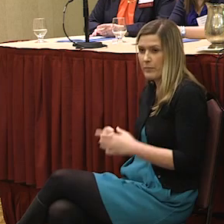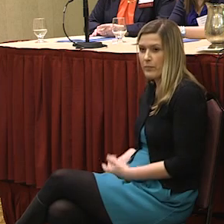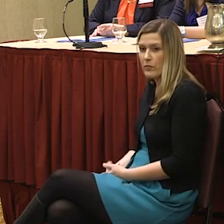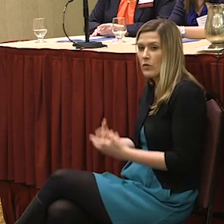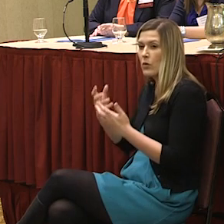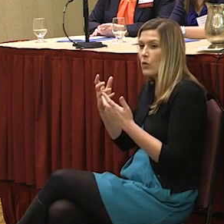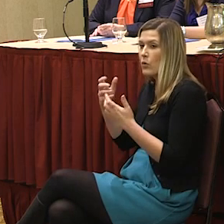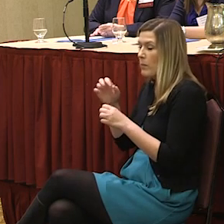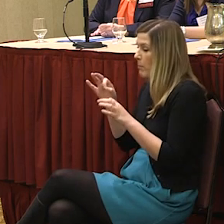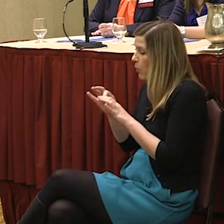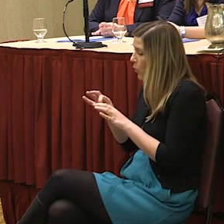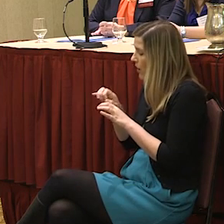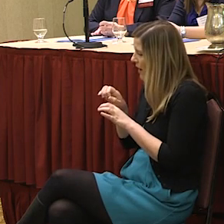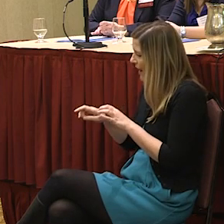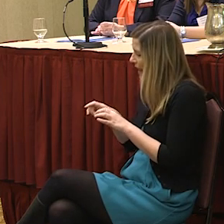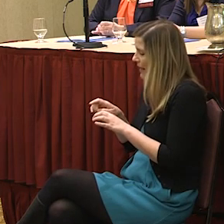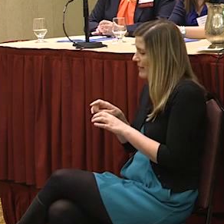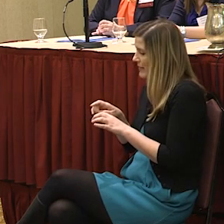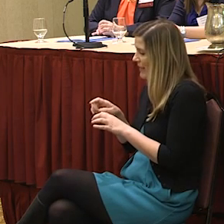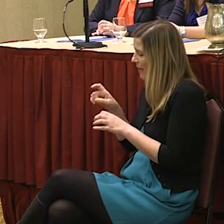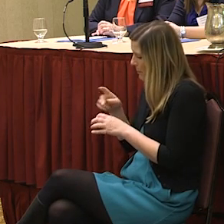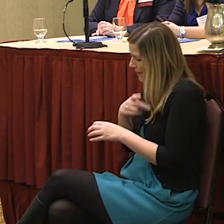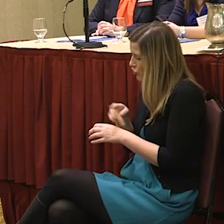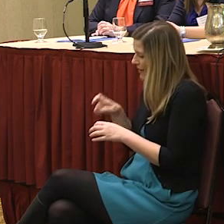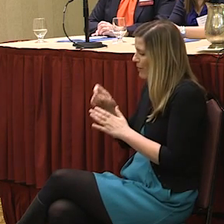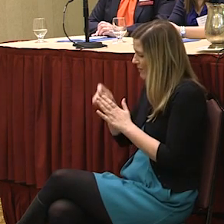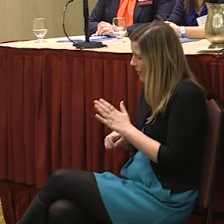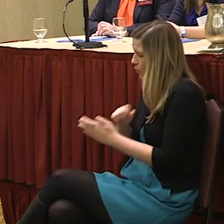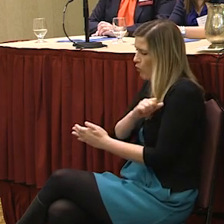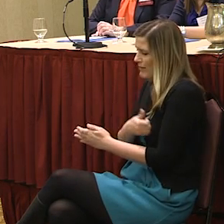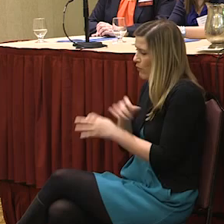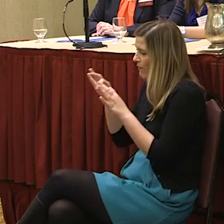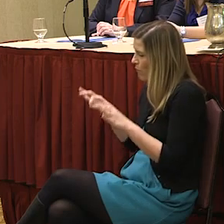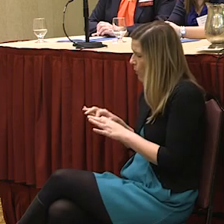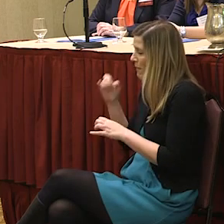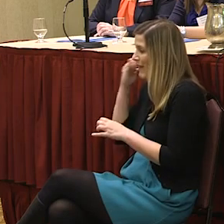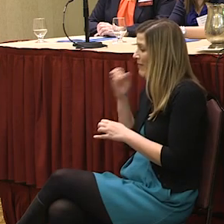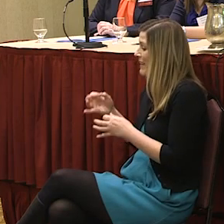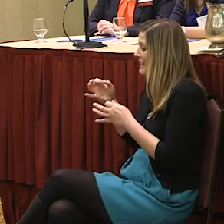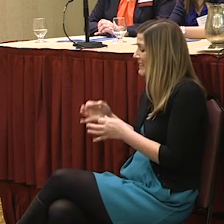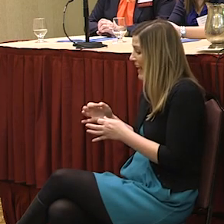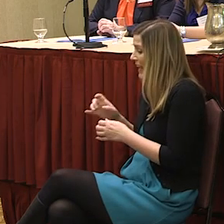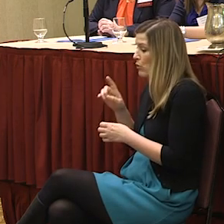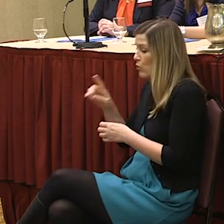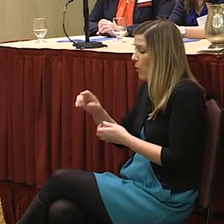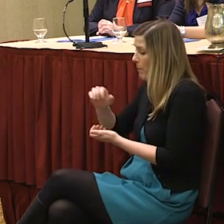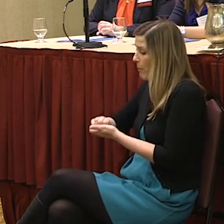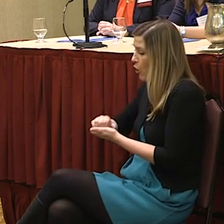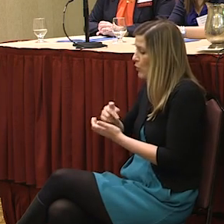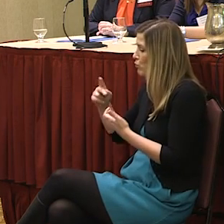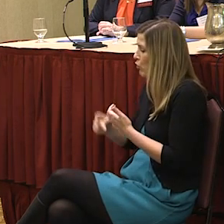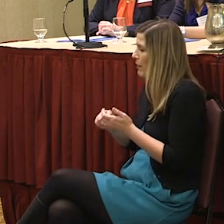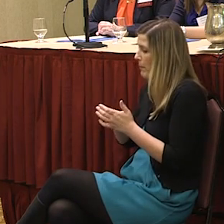You want to have your patient complete this authorization form because if they decide to go to a partner program, the Department of Health